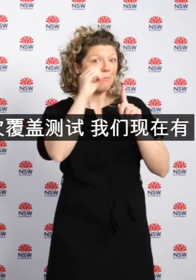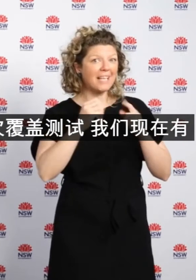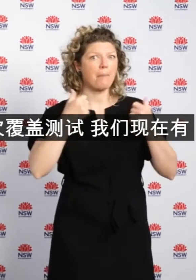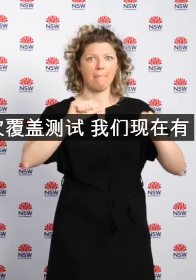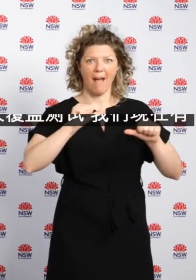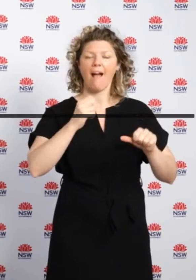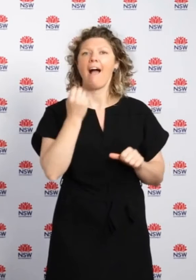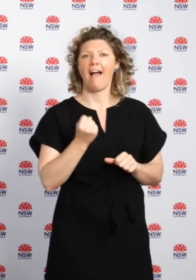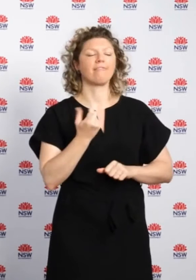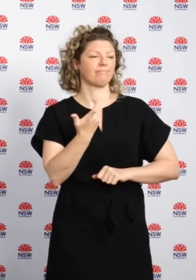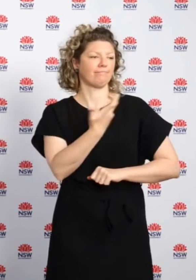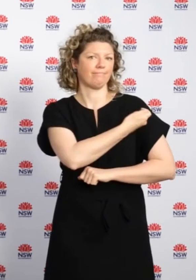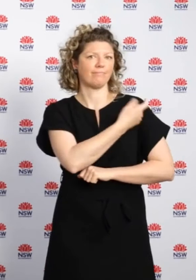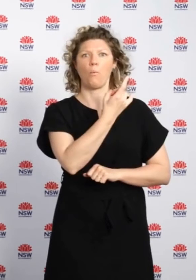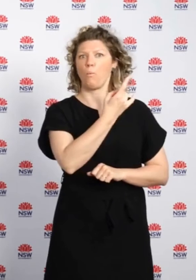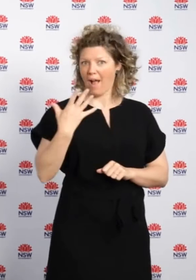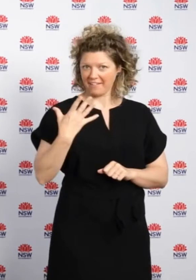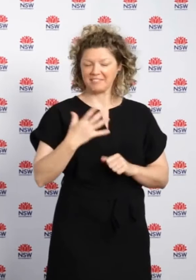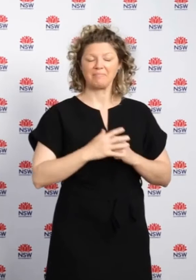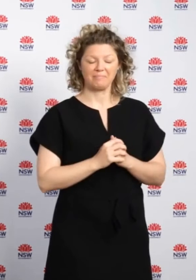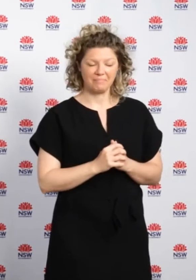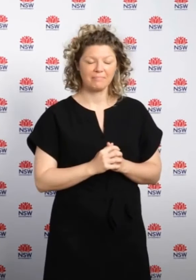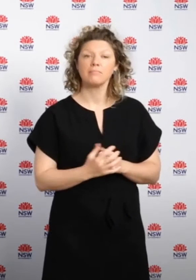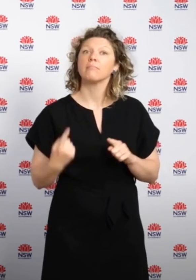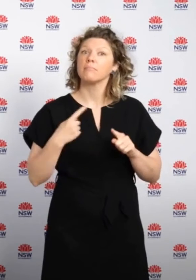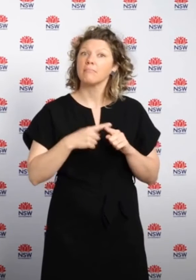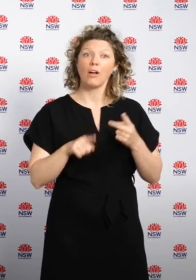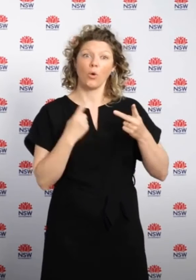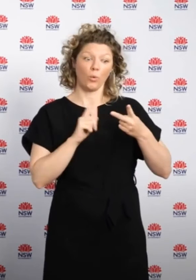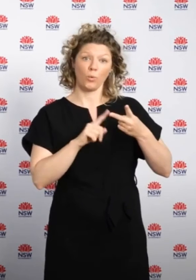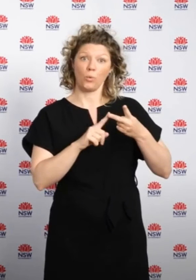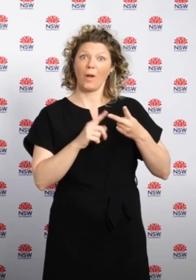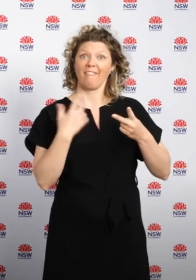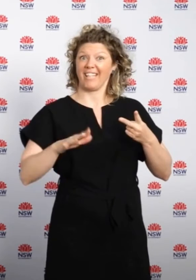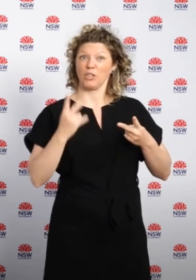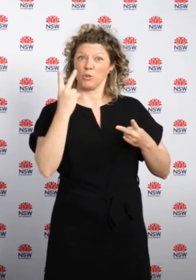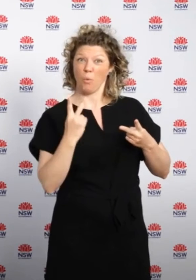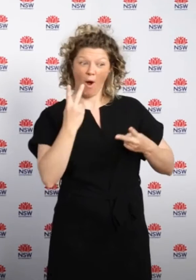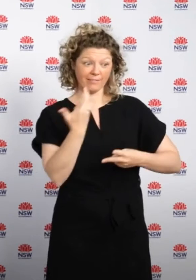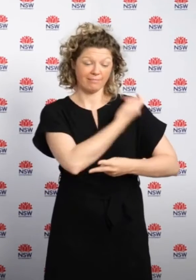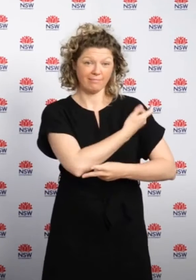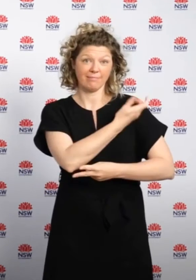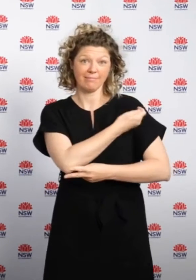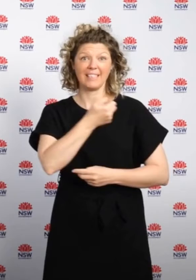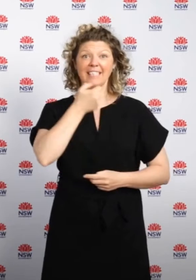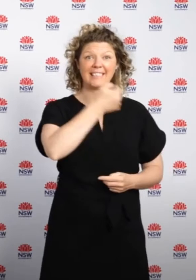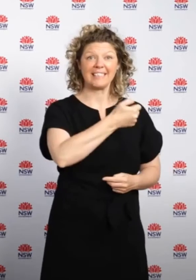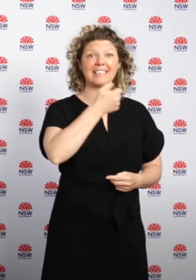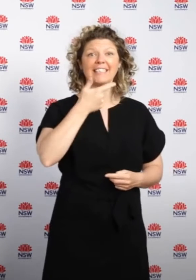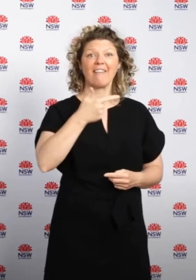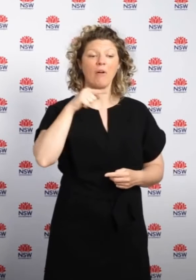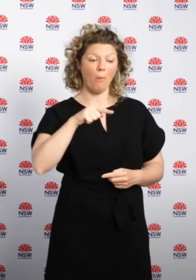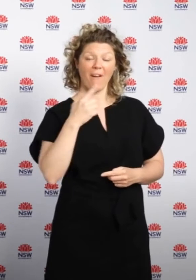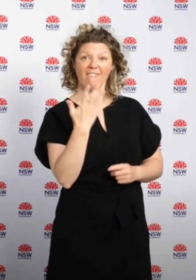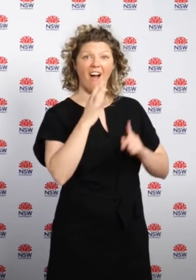over who have received their first dose of vaccine, and 67.5% who are fully vaccinated. The